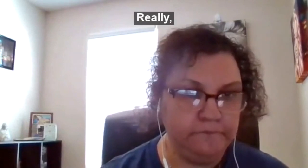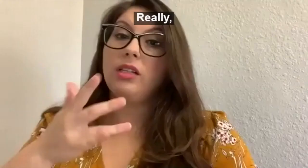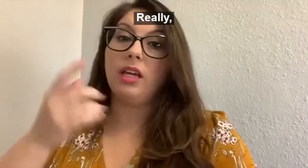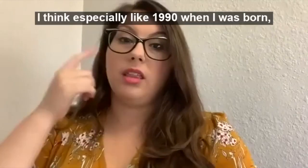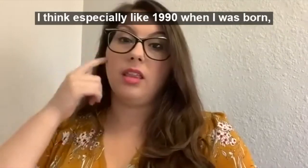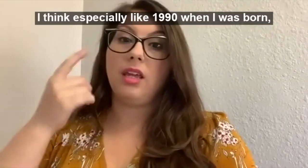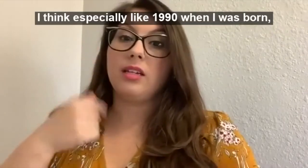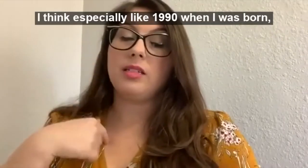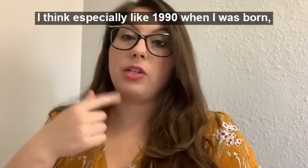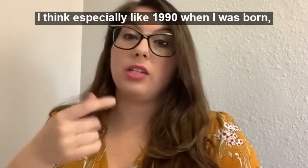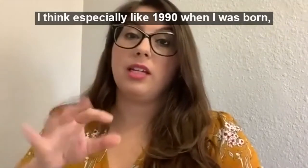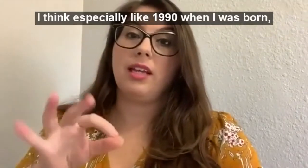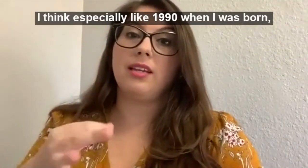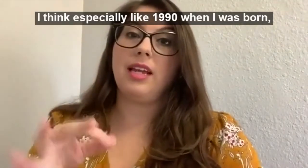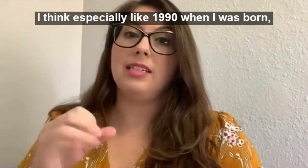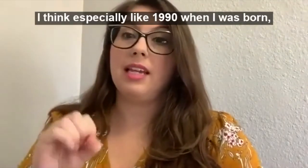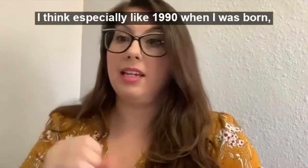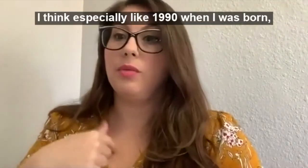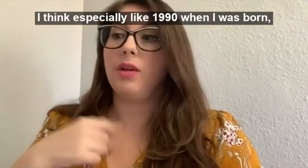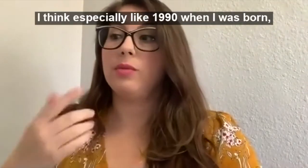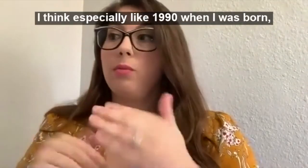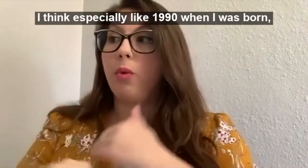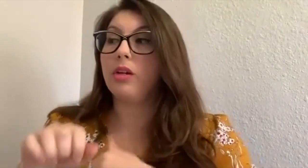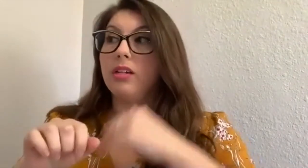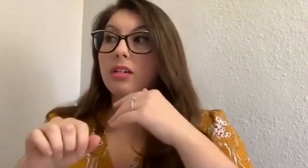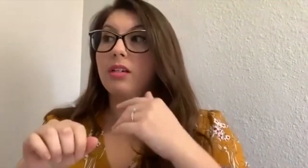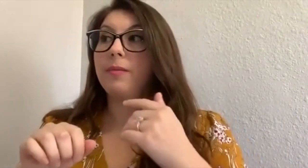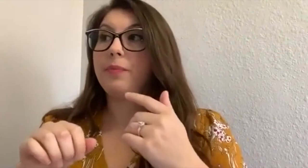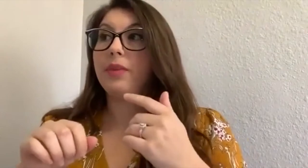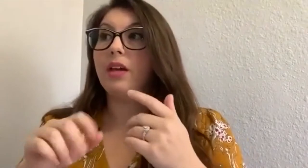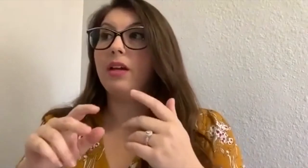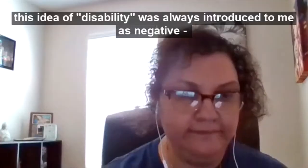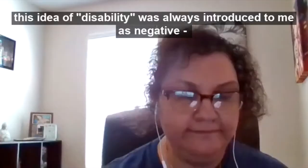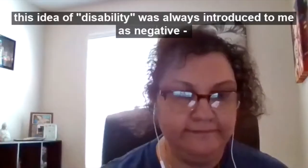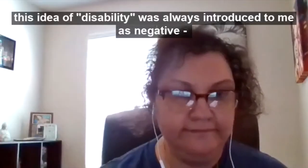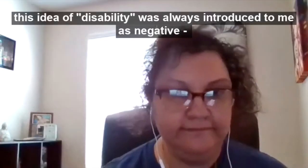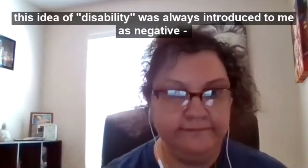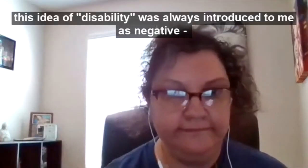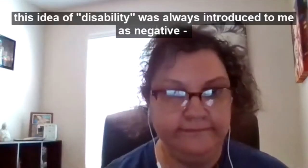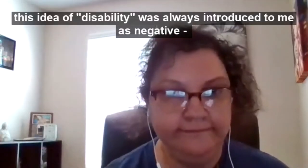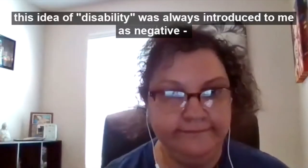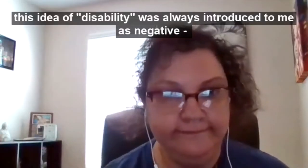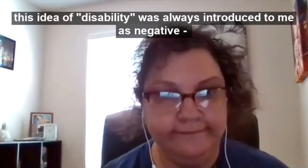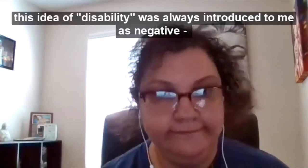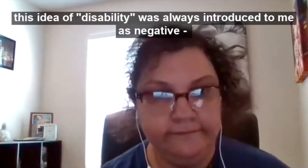Really, I think, especially like 1990 when I was born, this idea